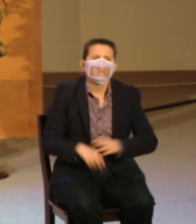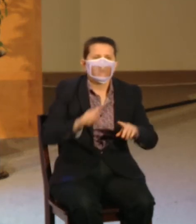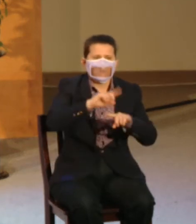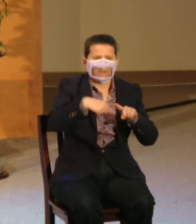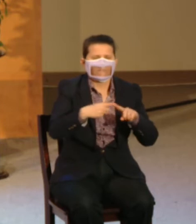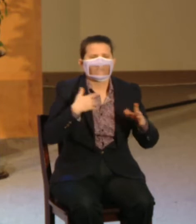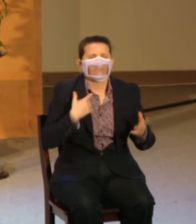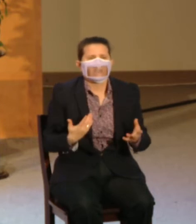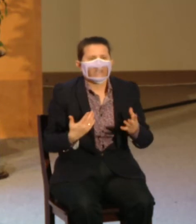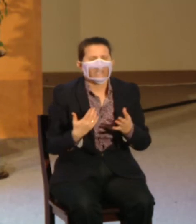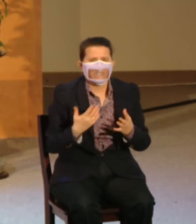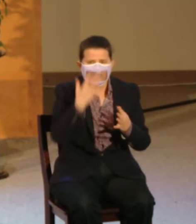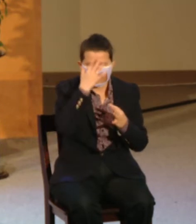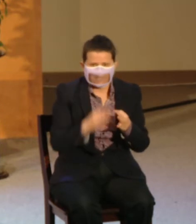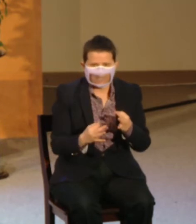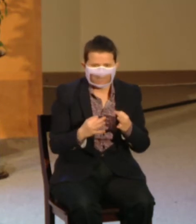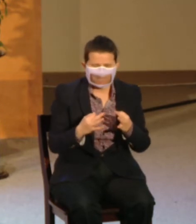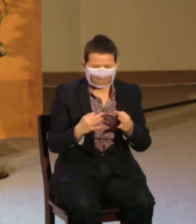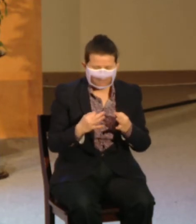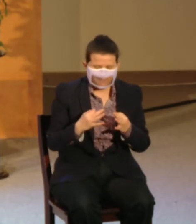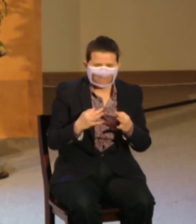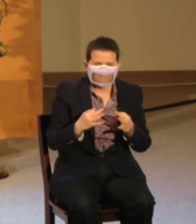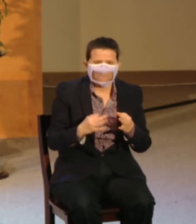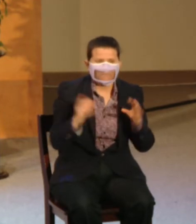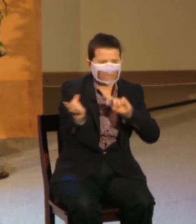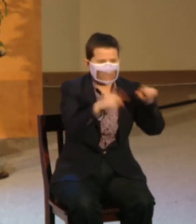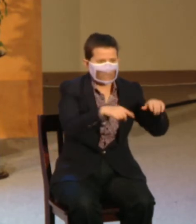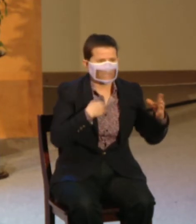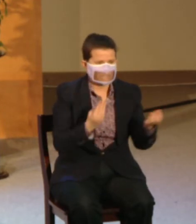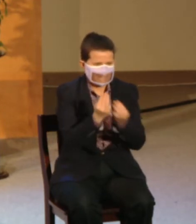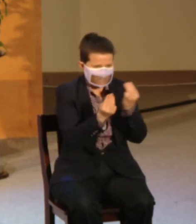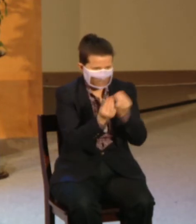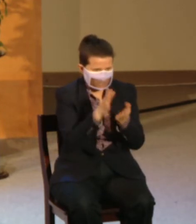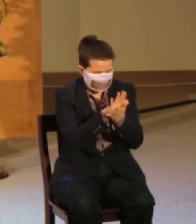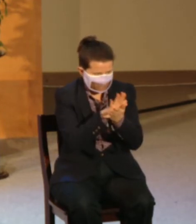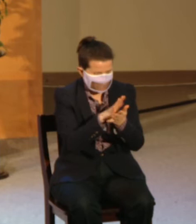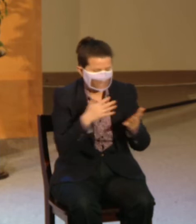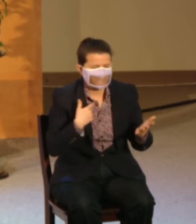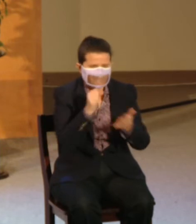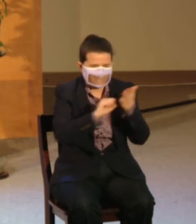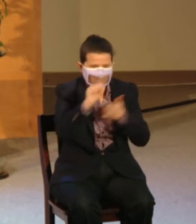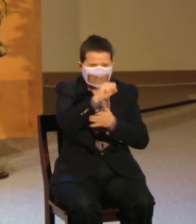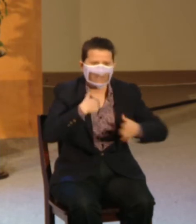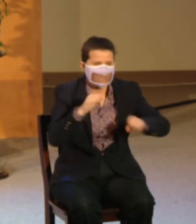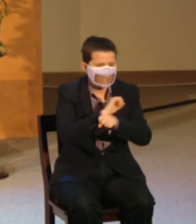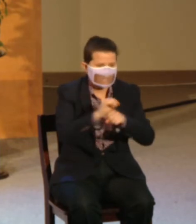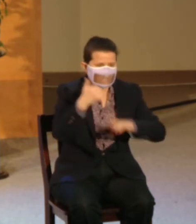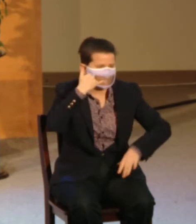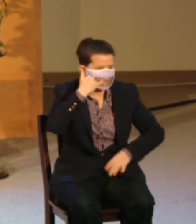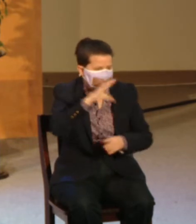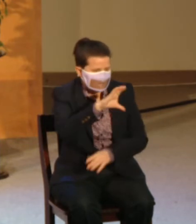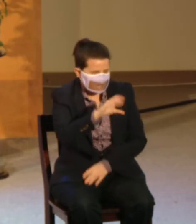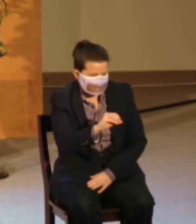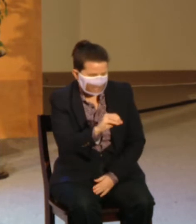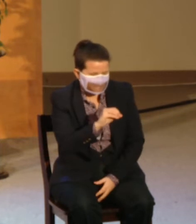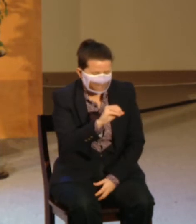school. I had worked for the phone company for 21 years. I'd been unhappy for most of it, but I made